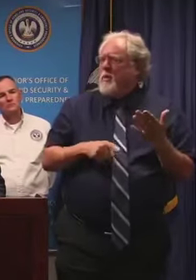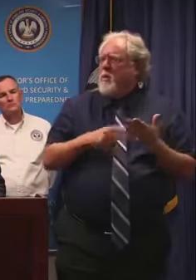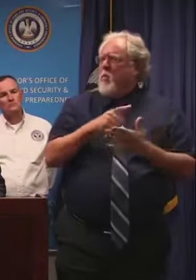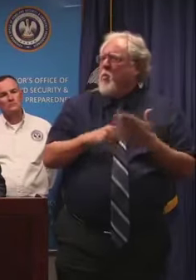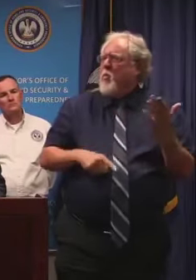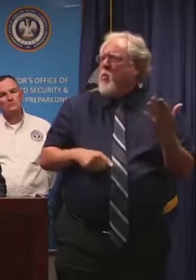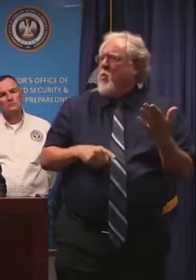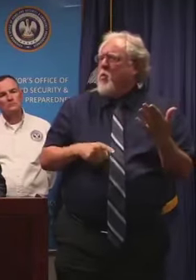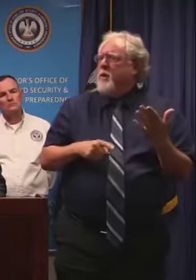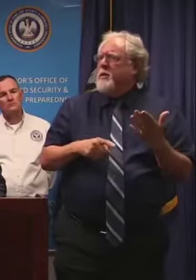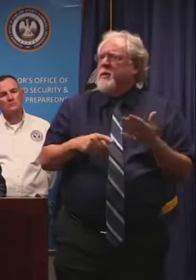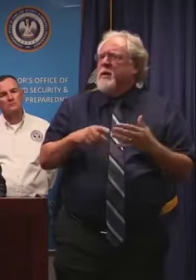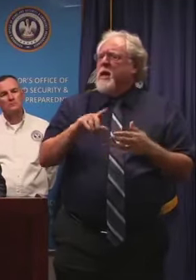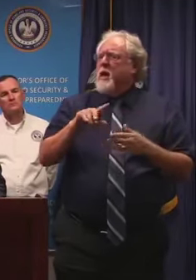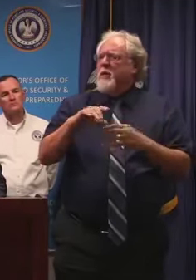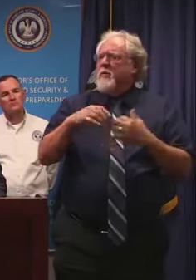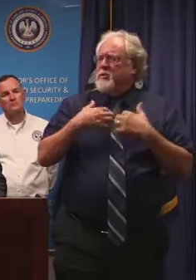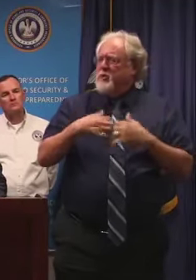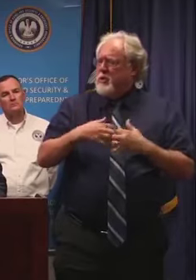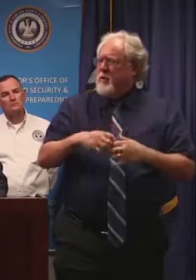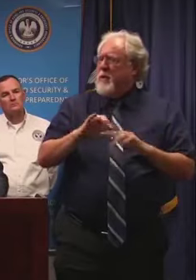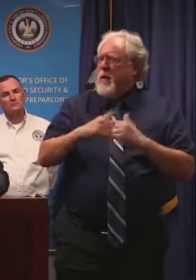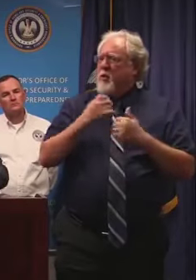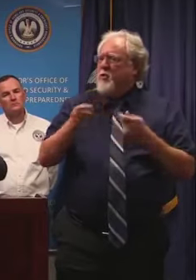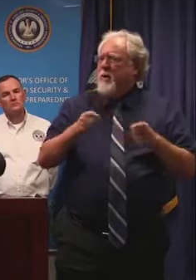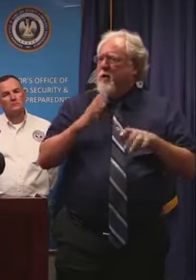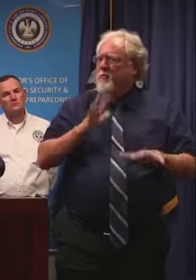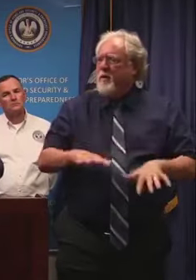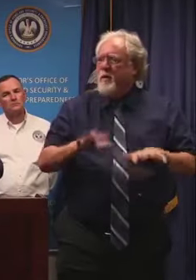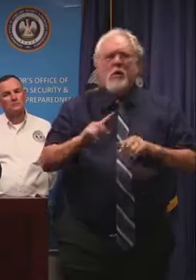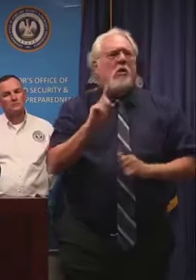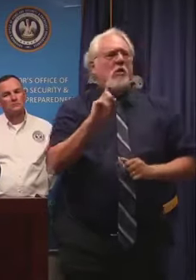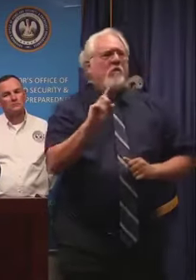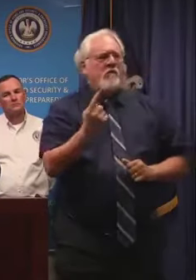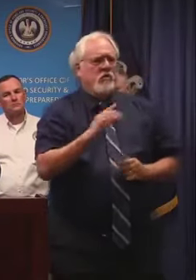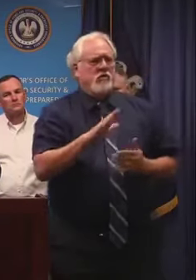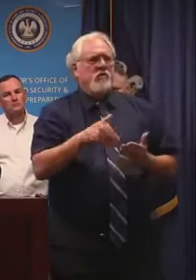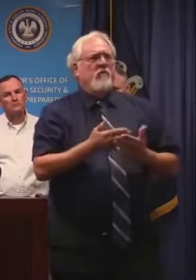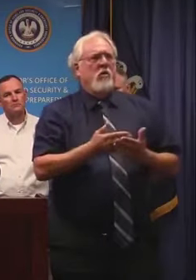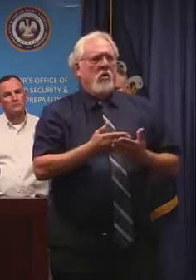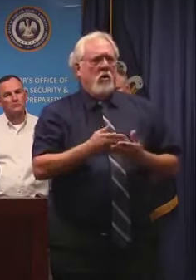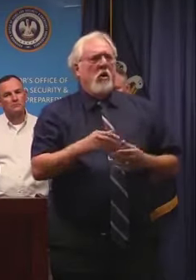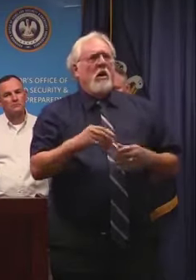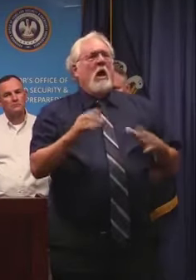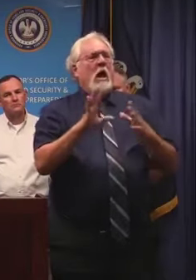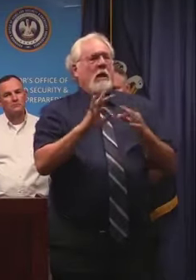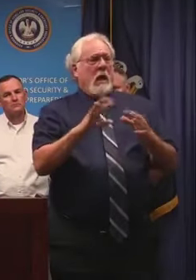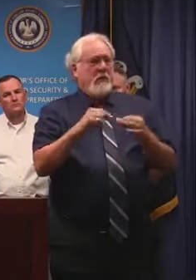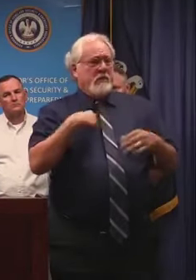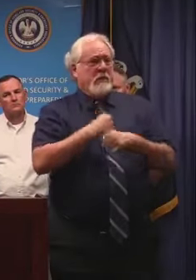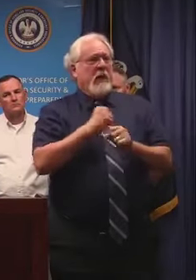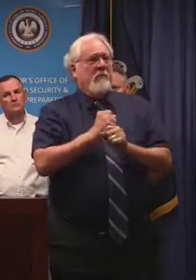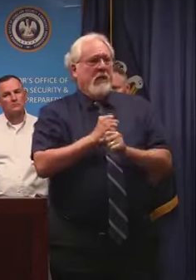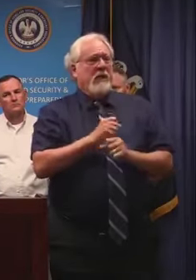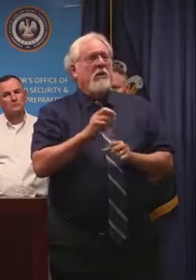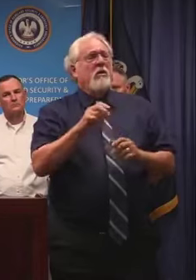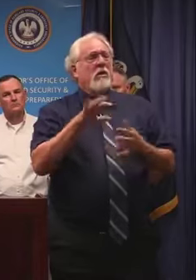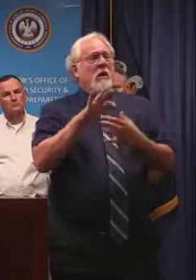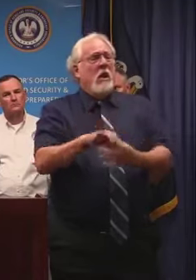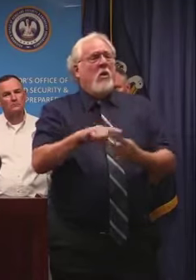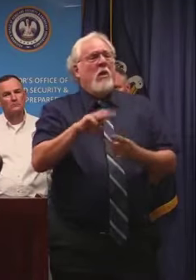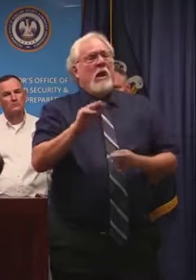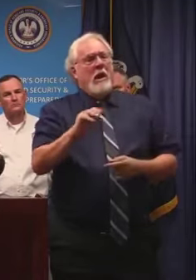turbines, the generators down there, and how you're going to handle the flooding? Yeah, well, first of all, the comments that I was making with that have to do with